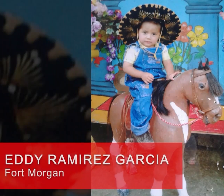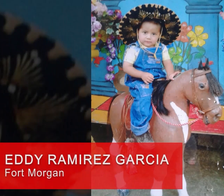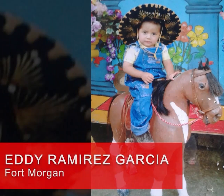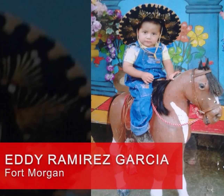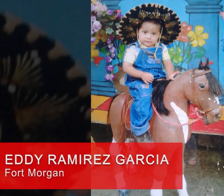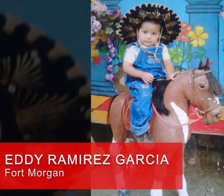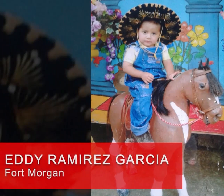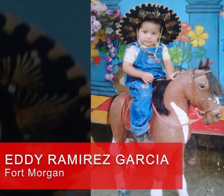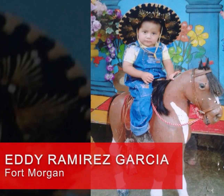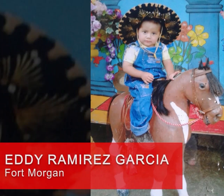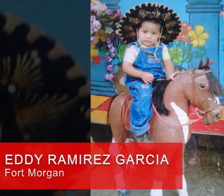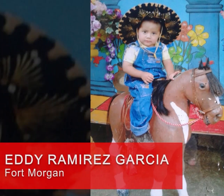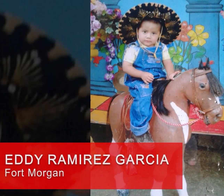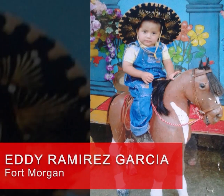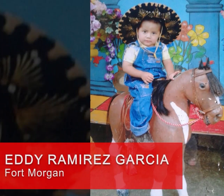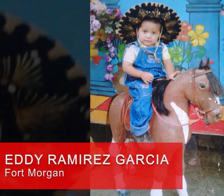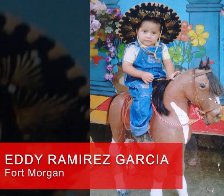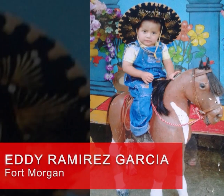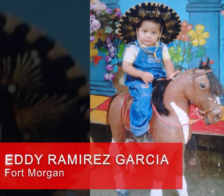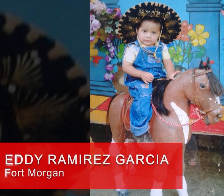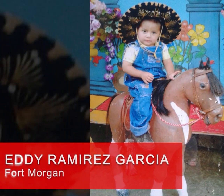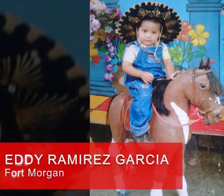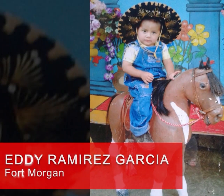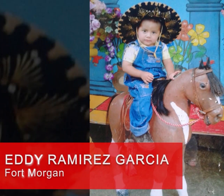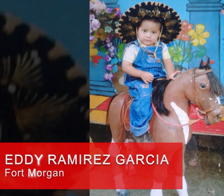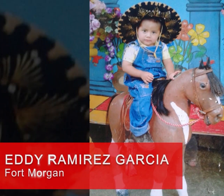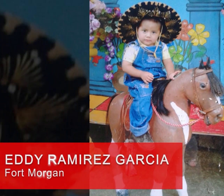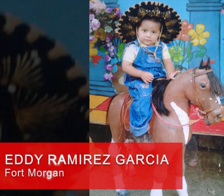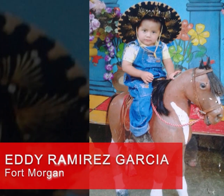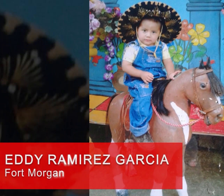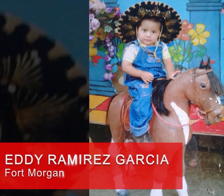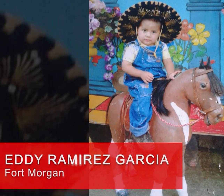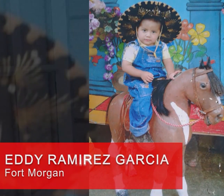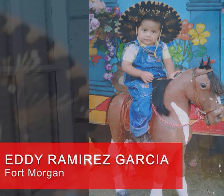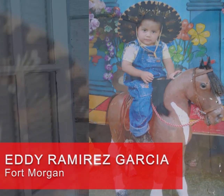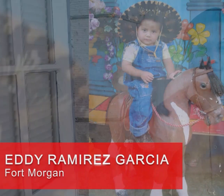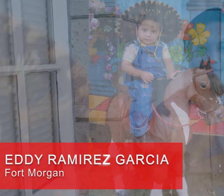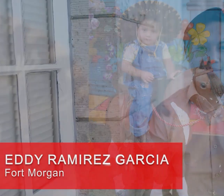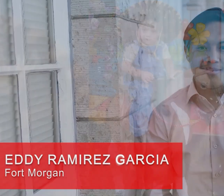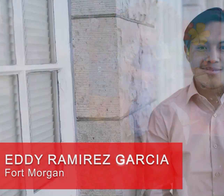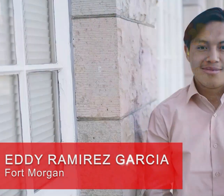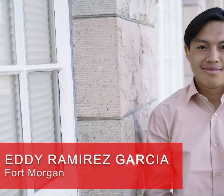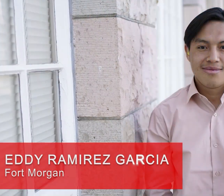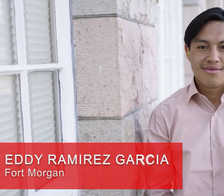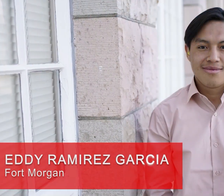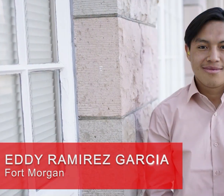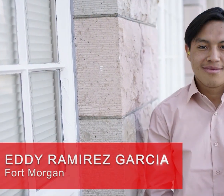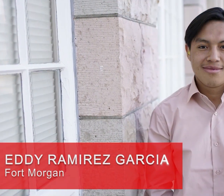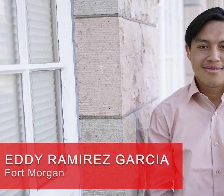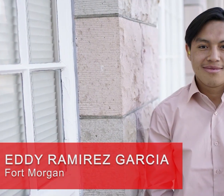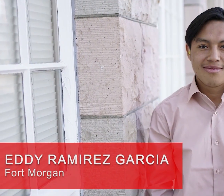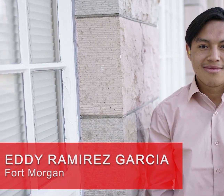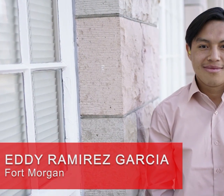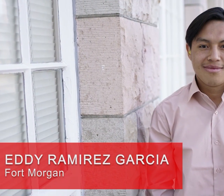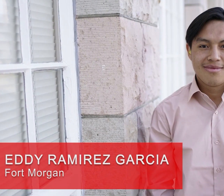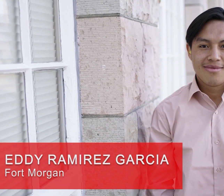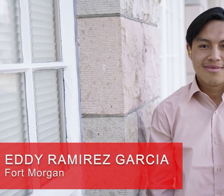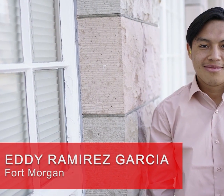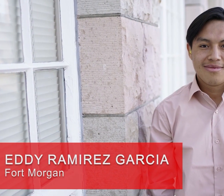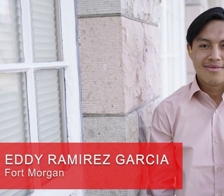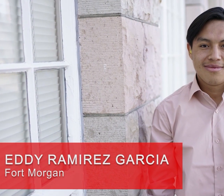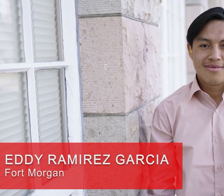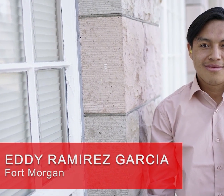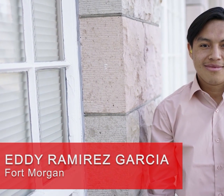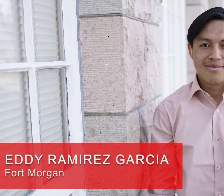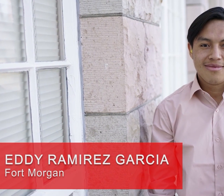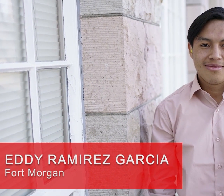Eddie Ramirez, Garcia, Fort Morgan. Picture of Eddie as a child wearing a sombrero sitting on a toy horse looking at the camera. Fades into a current picture of Eddie